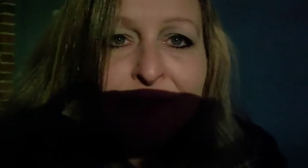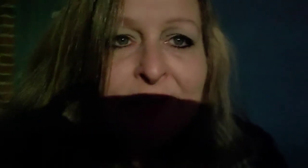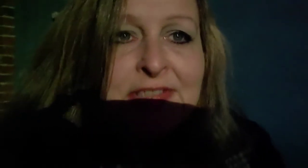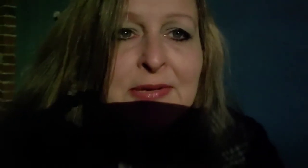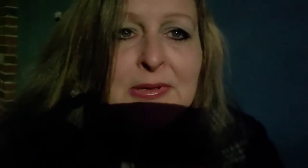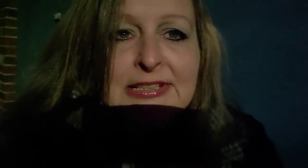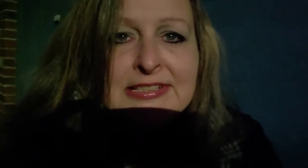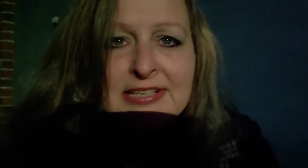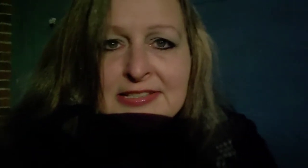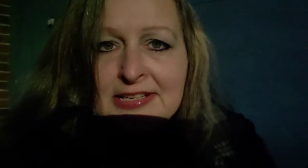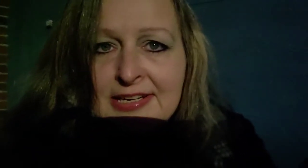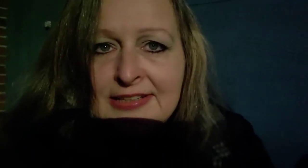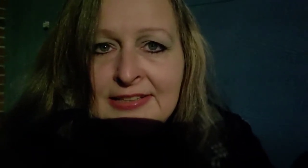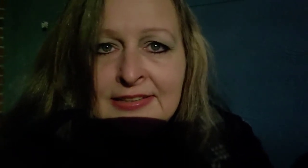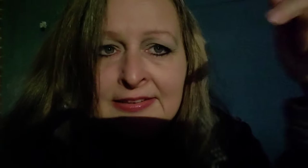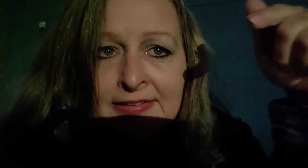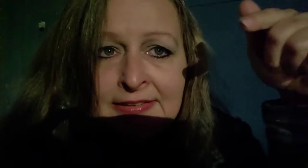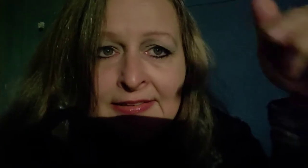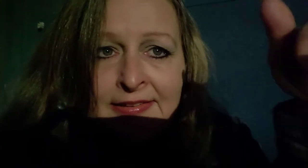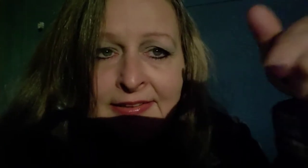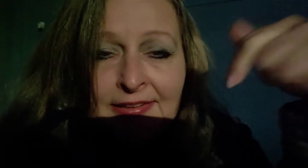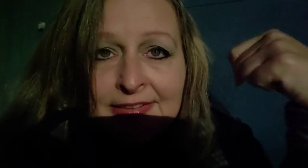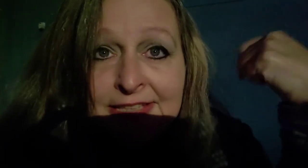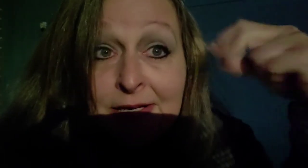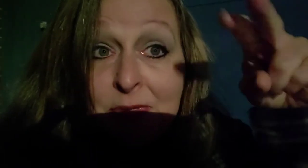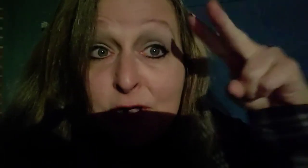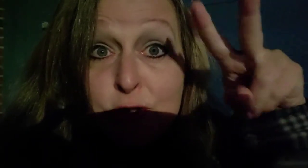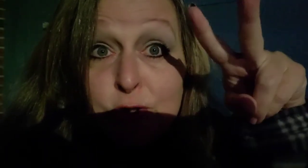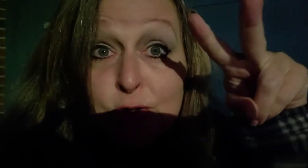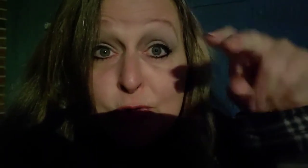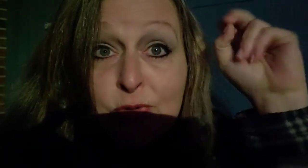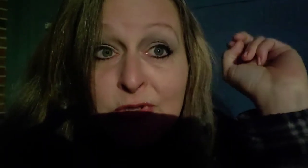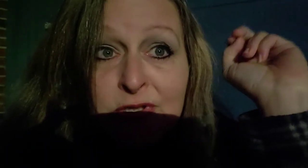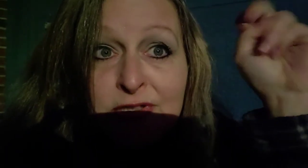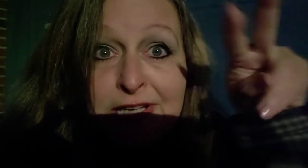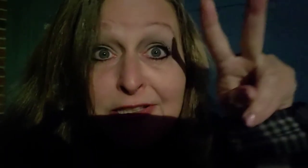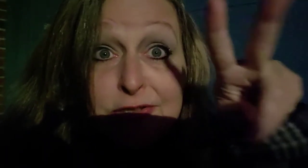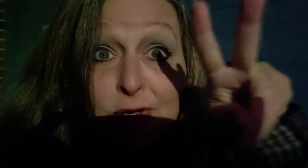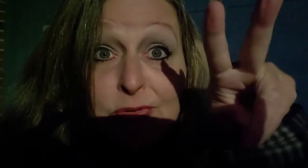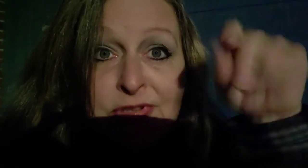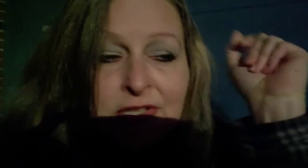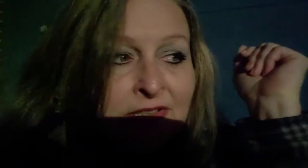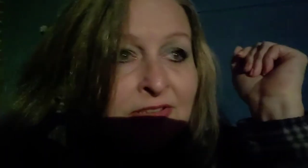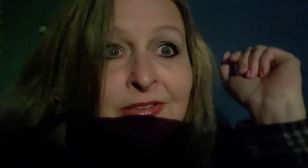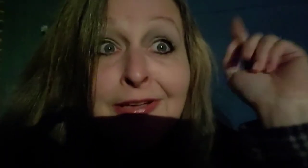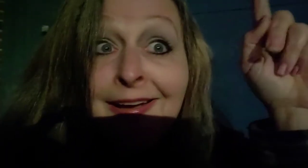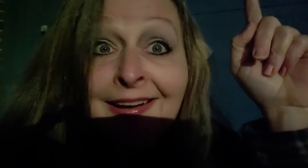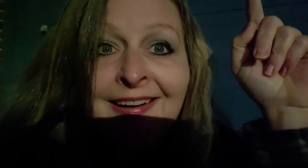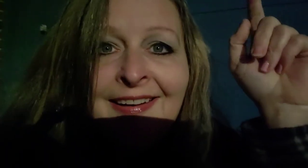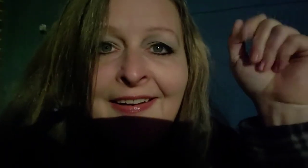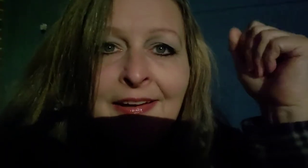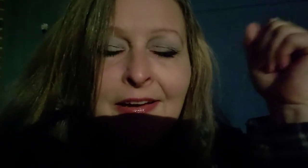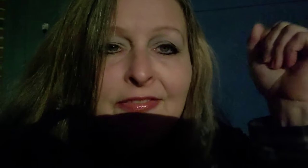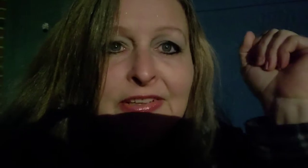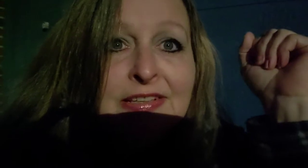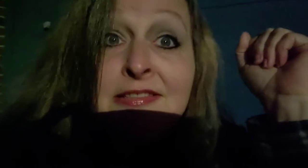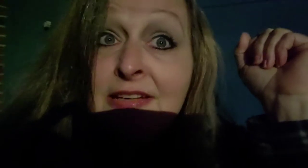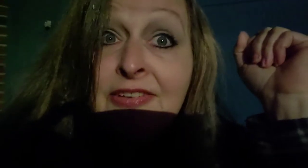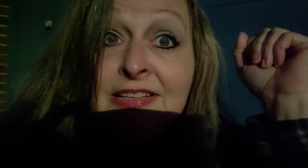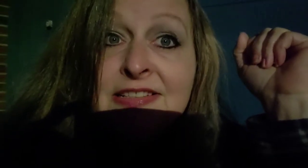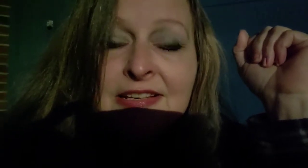I got a few things I want to discuss today. Day number two, day dose